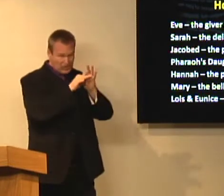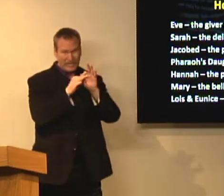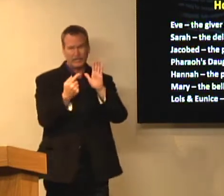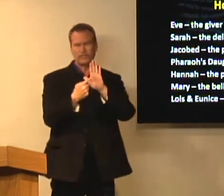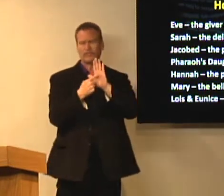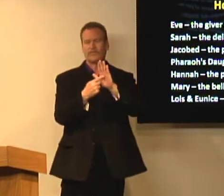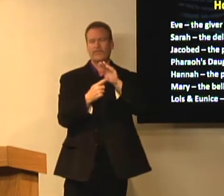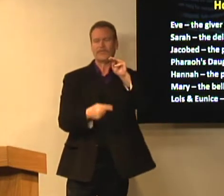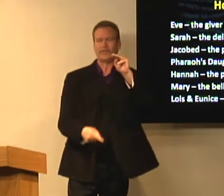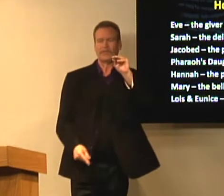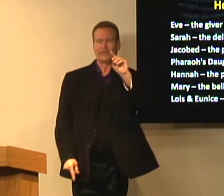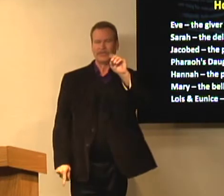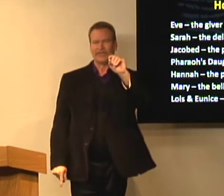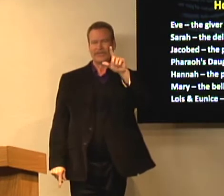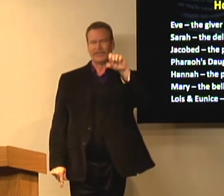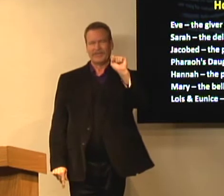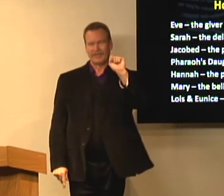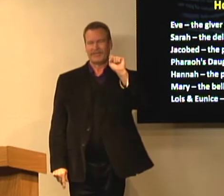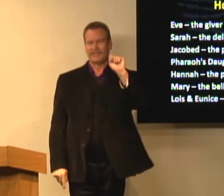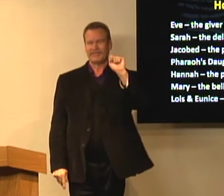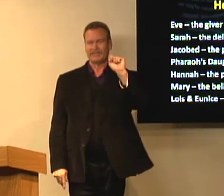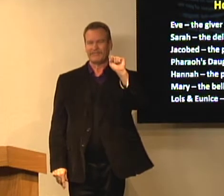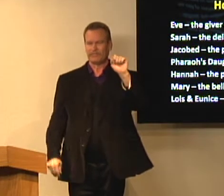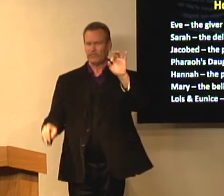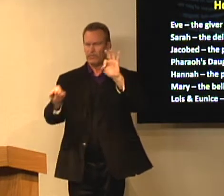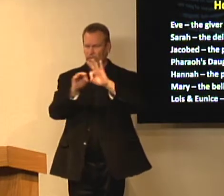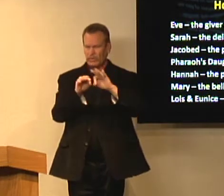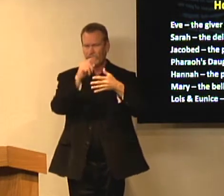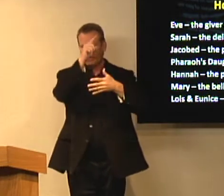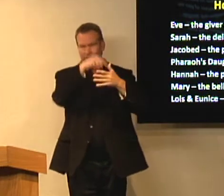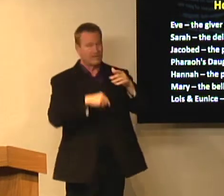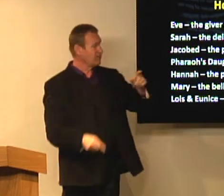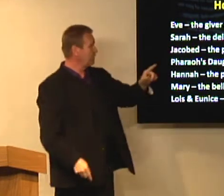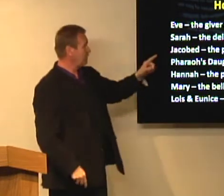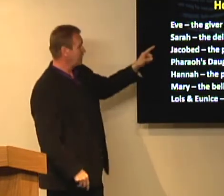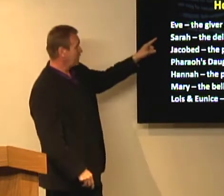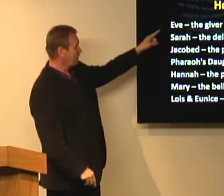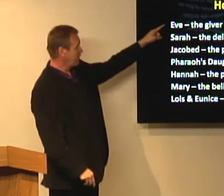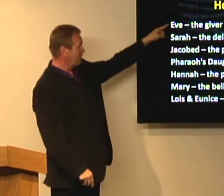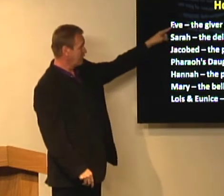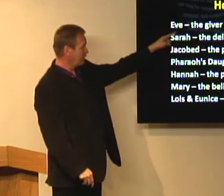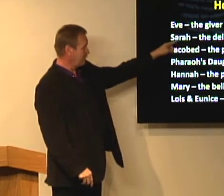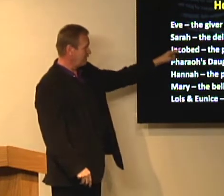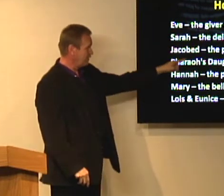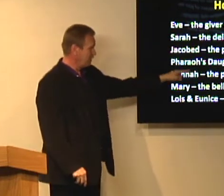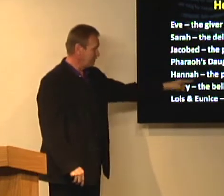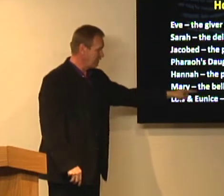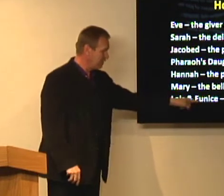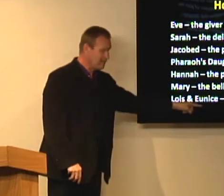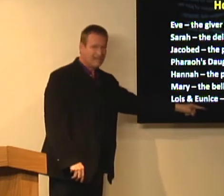And Lois and Eunice, they were models. They were models of a righteous